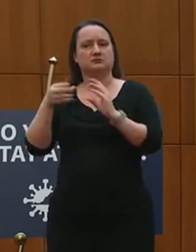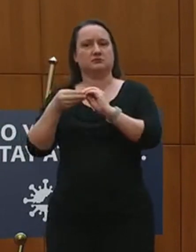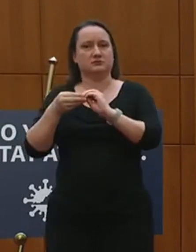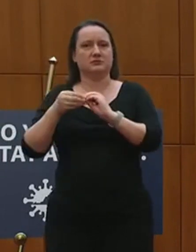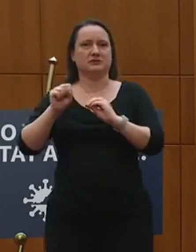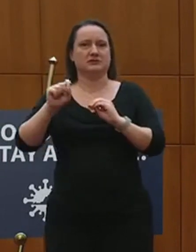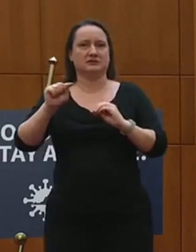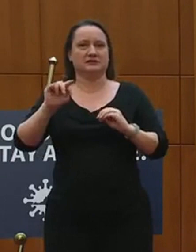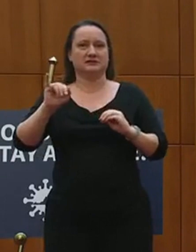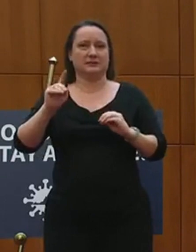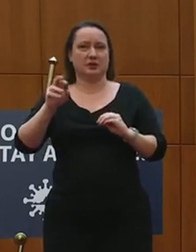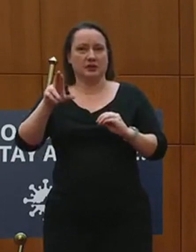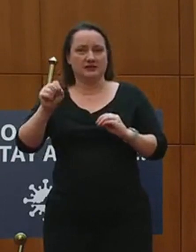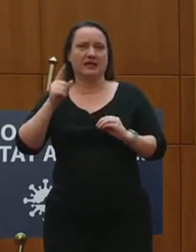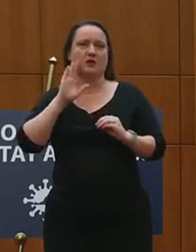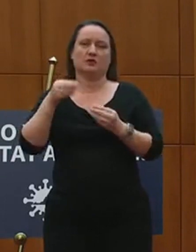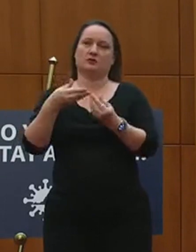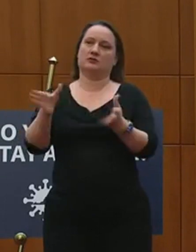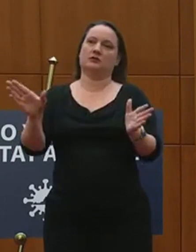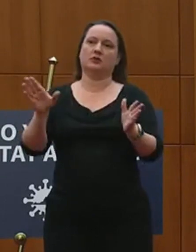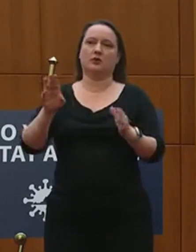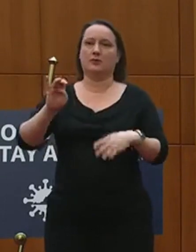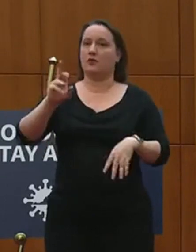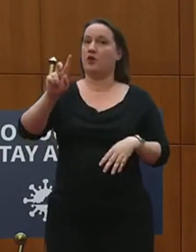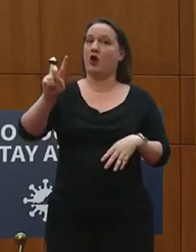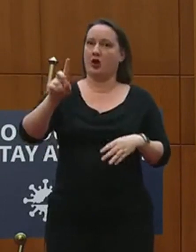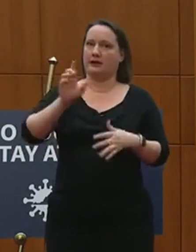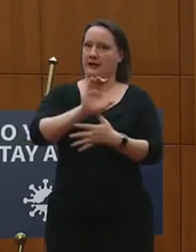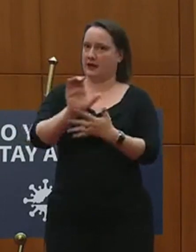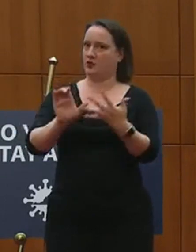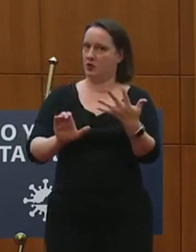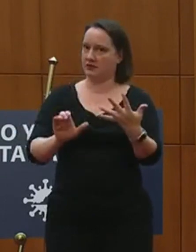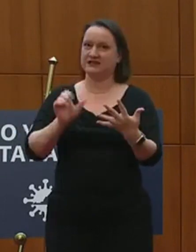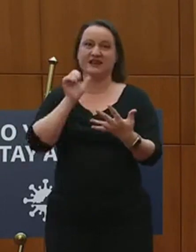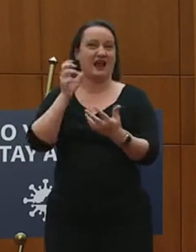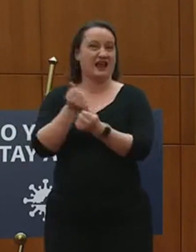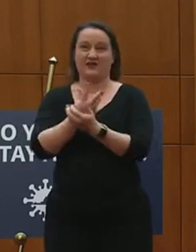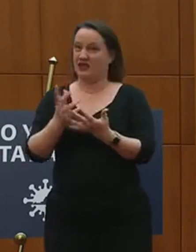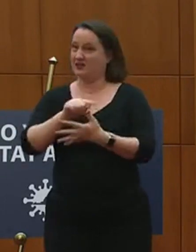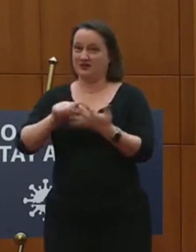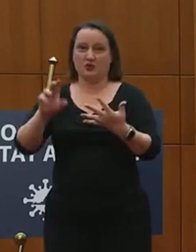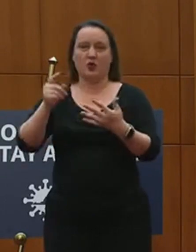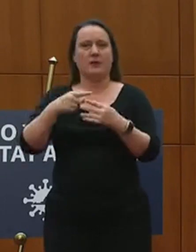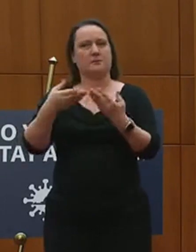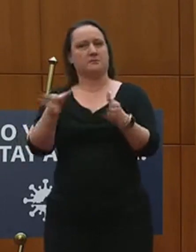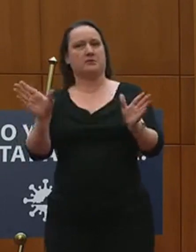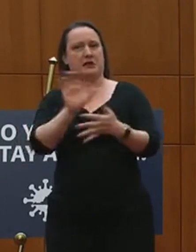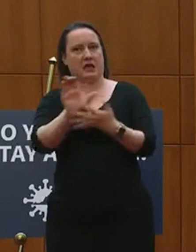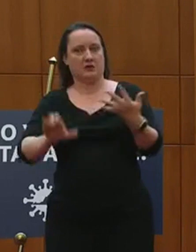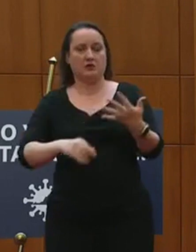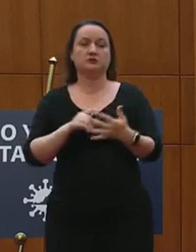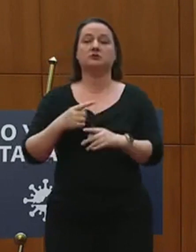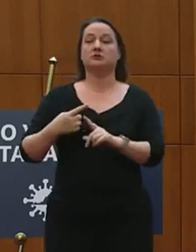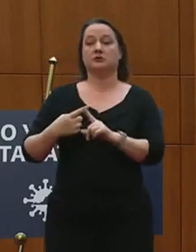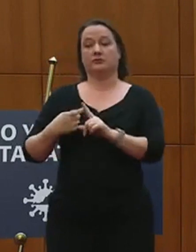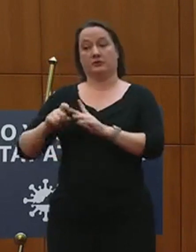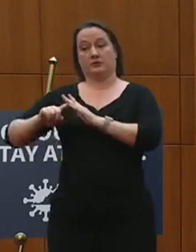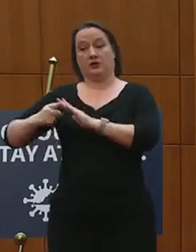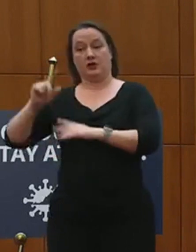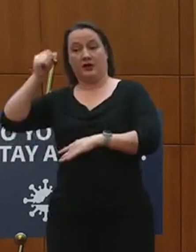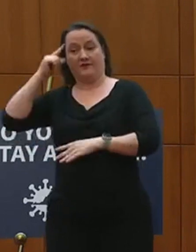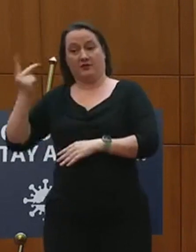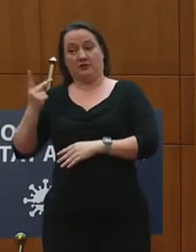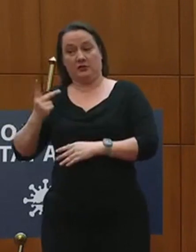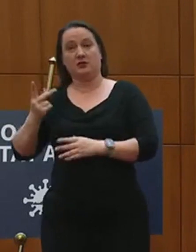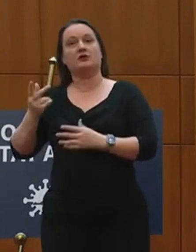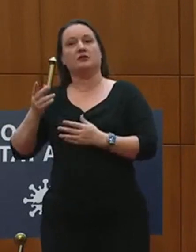the broad categories, and this is not intended to be all-inclusive. From the very start, the governor and I have advocated for